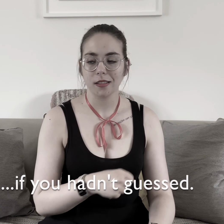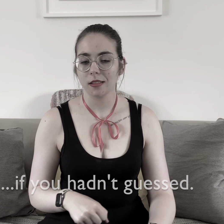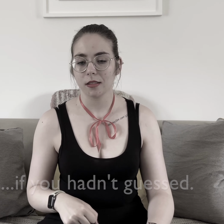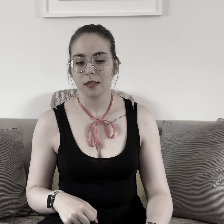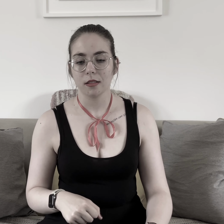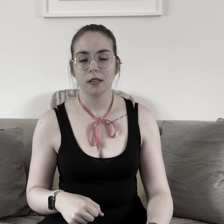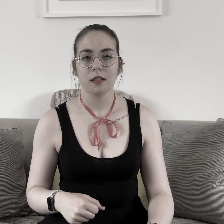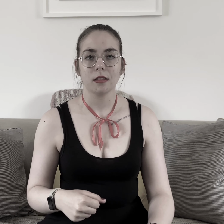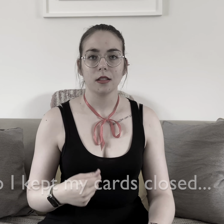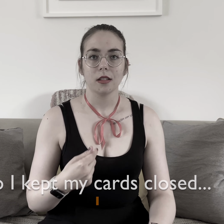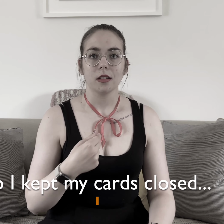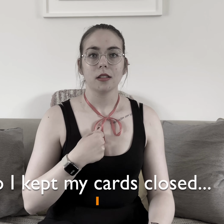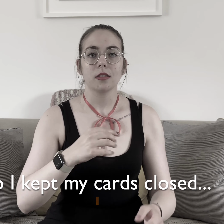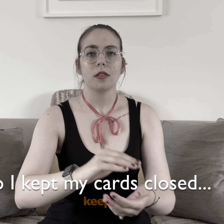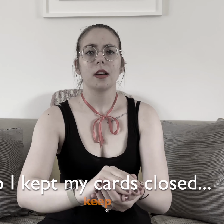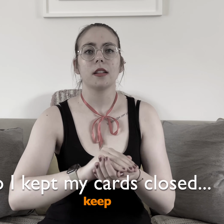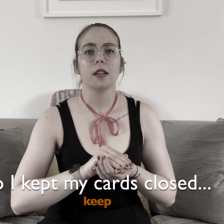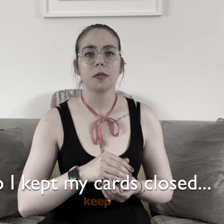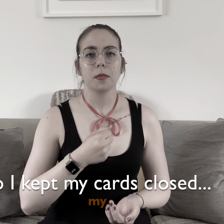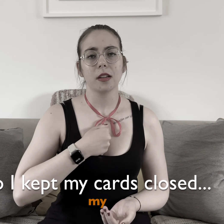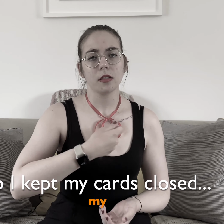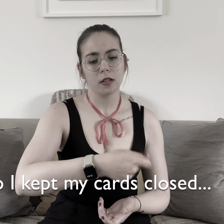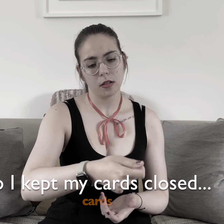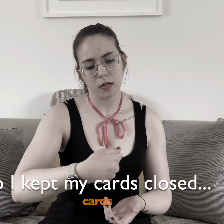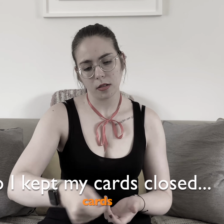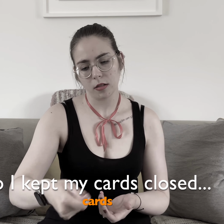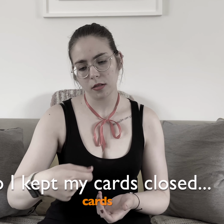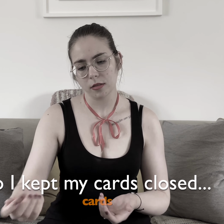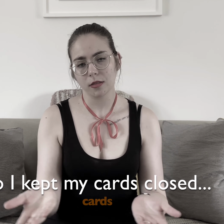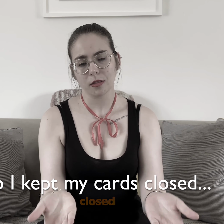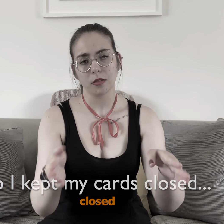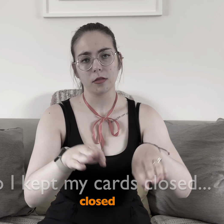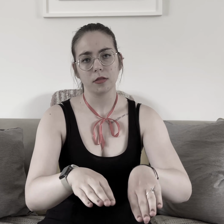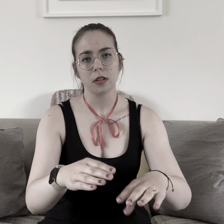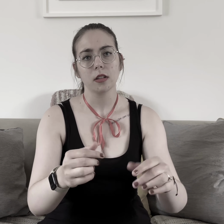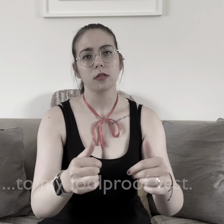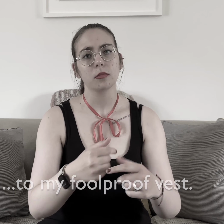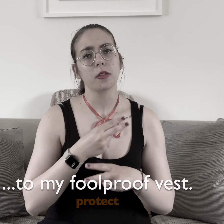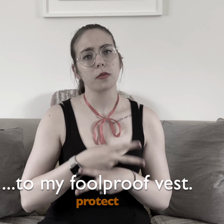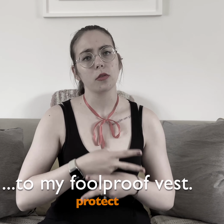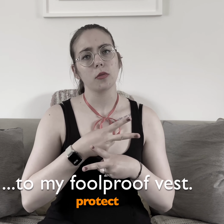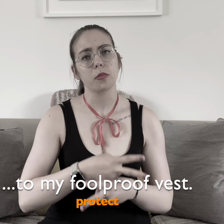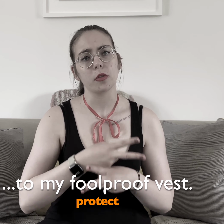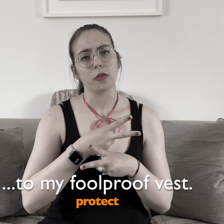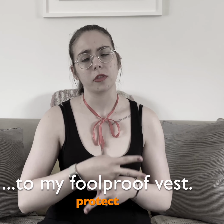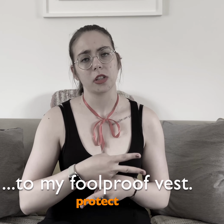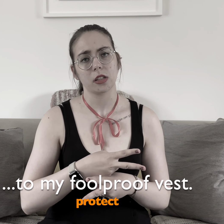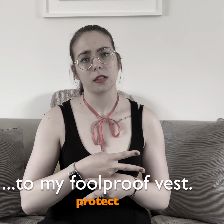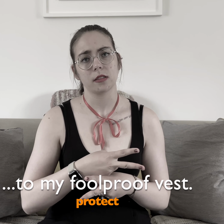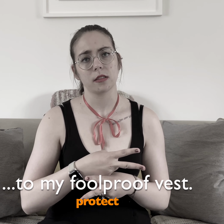So I kept my cards close To my foolproof vest